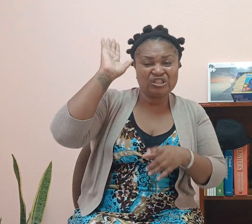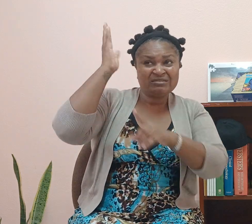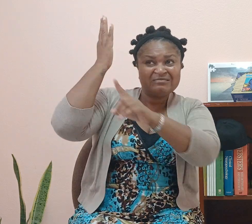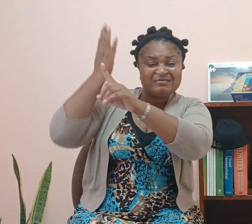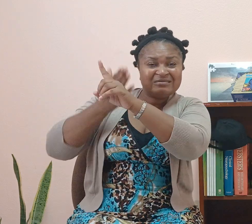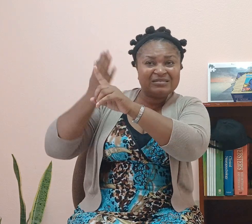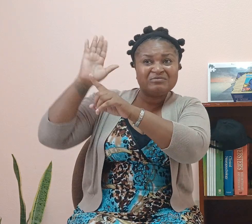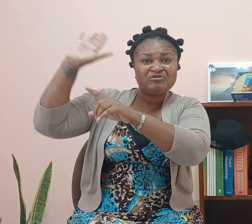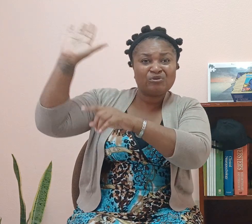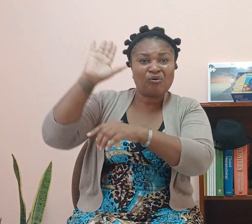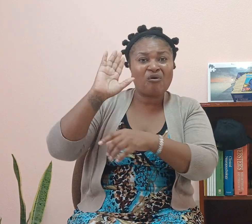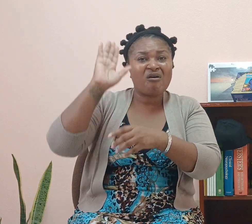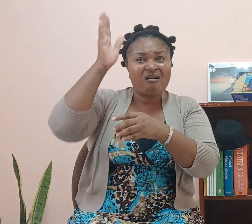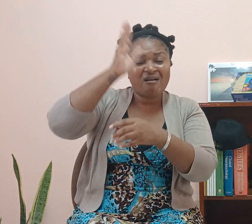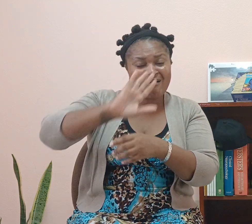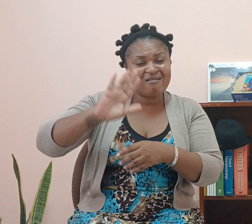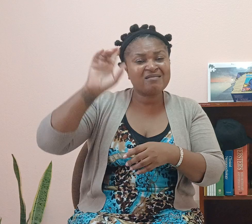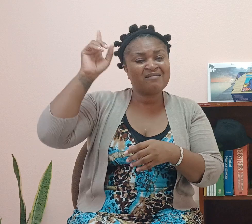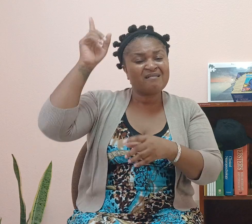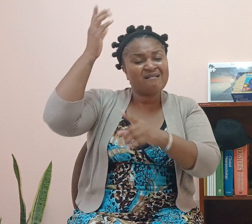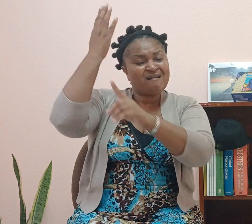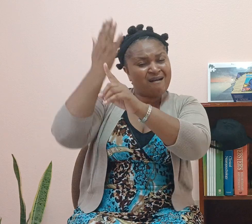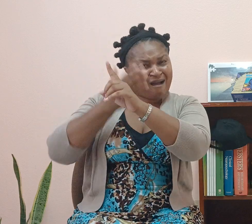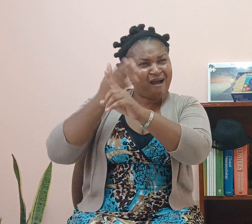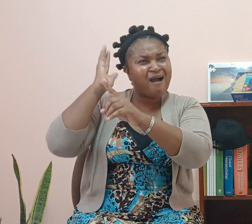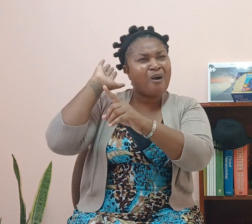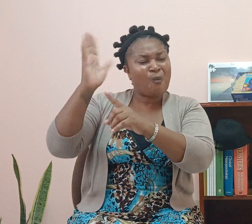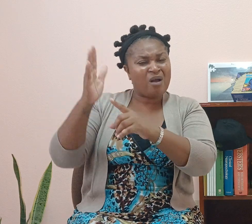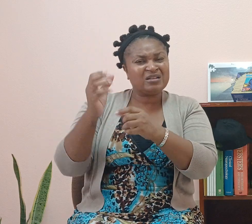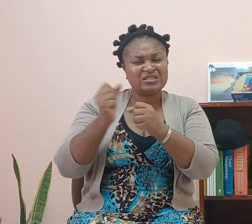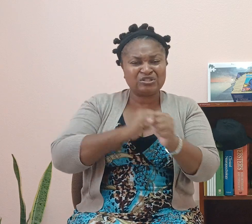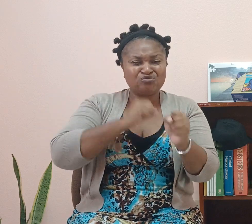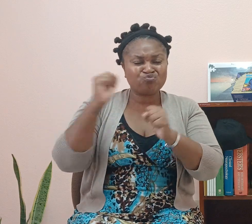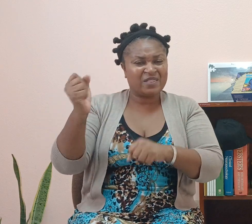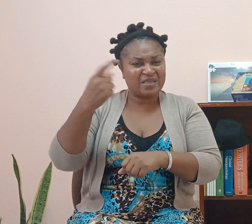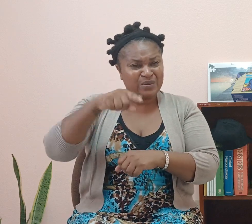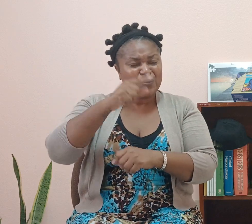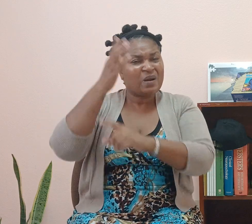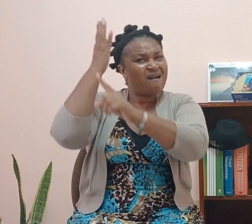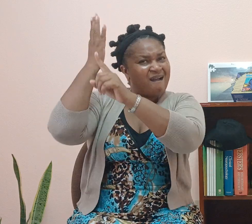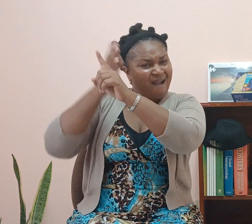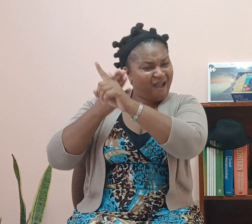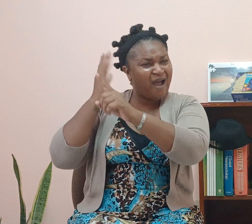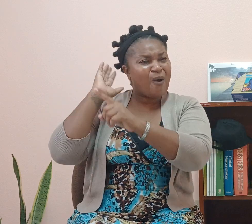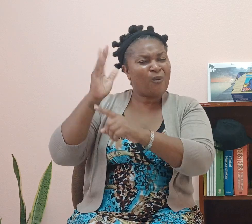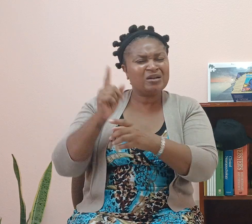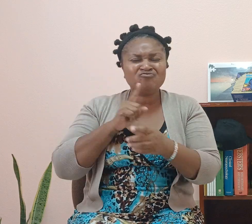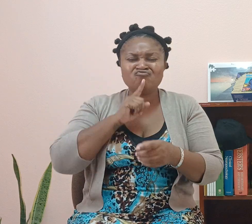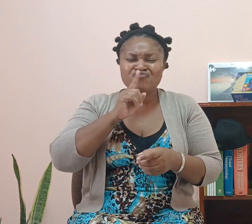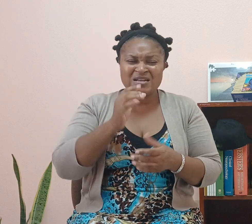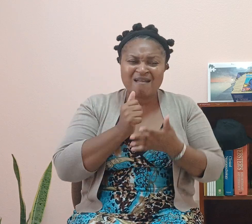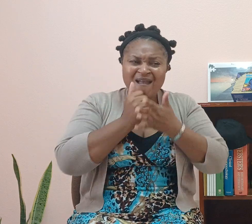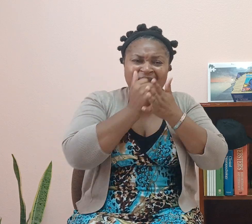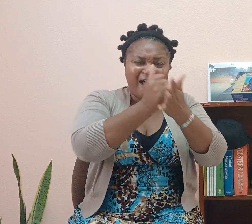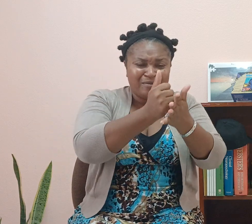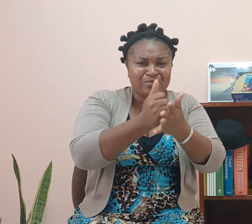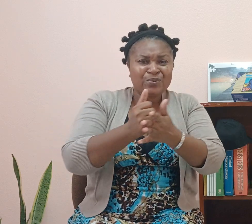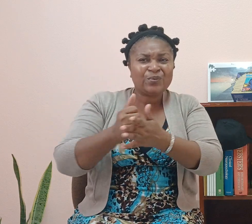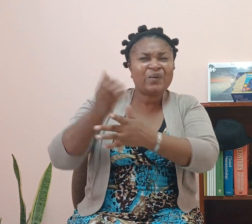you. I will surely help you. I will hold you